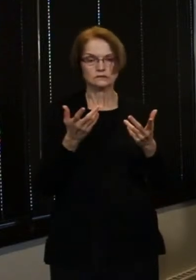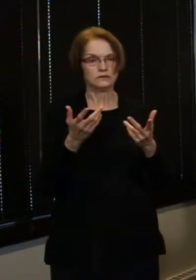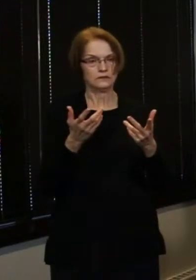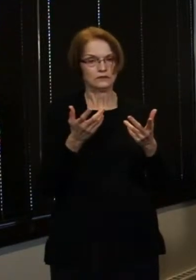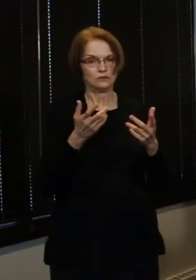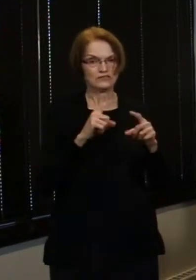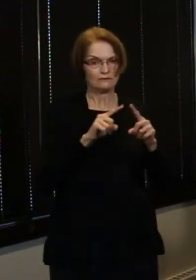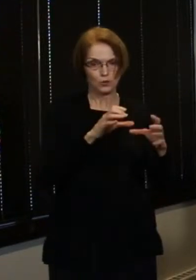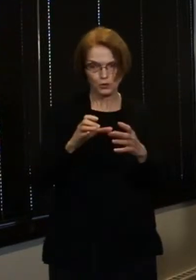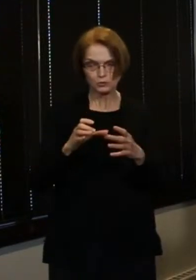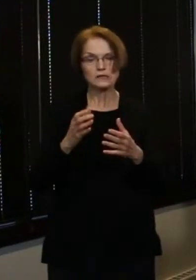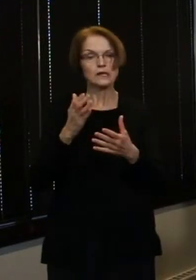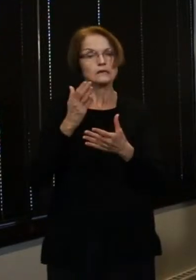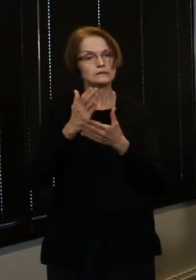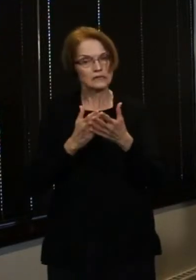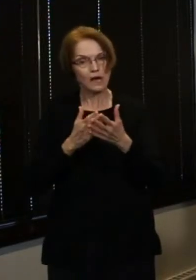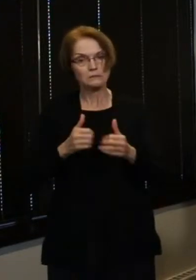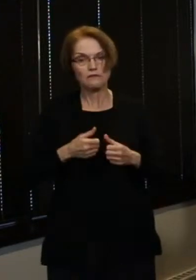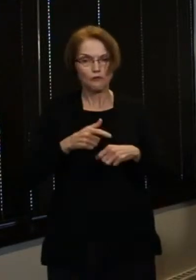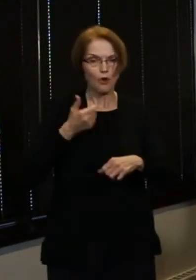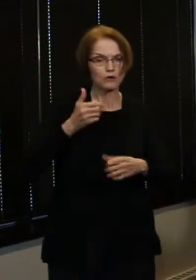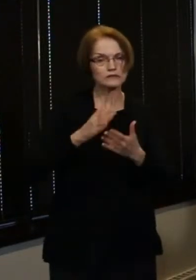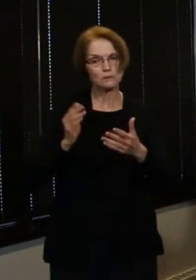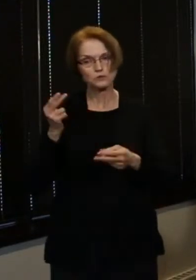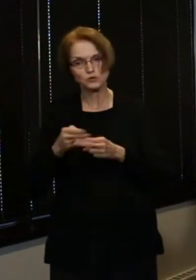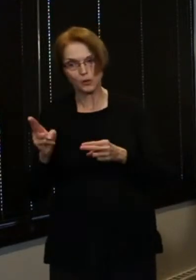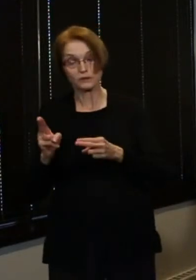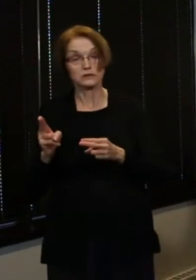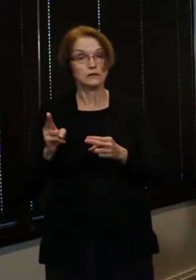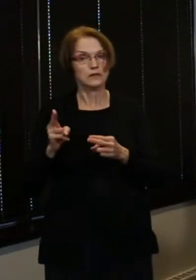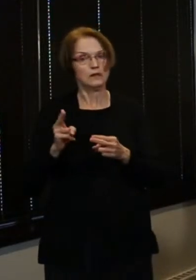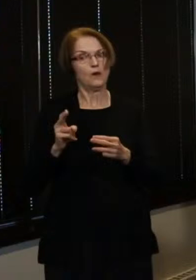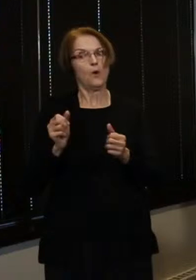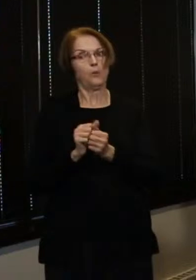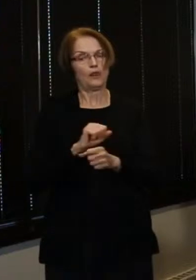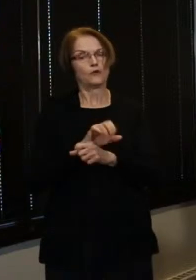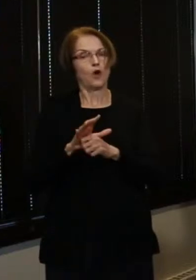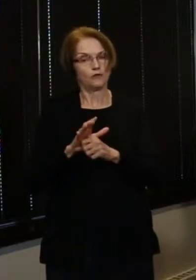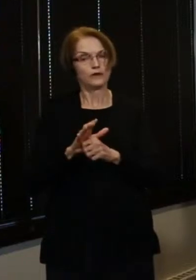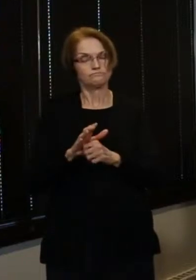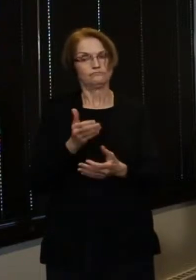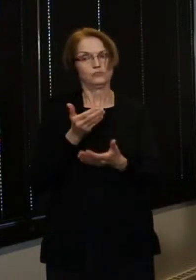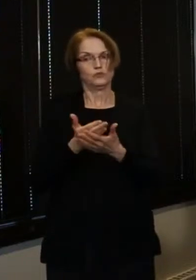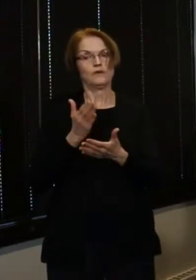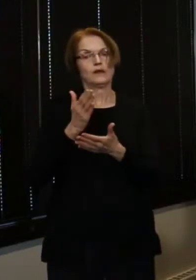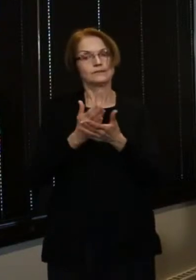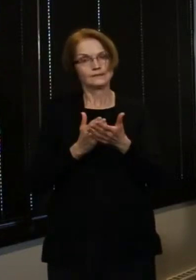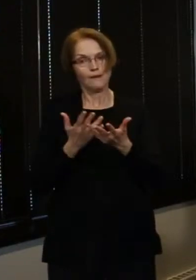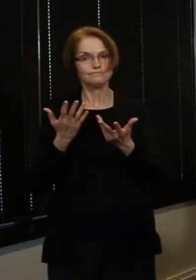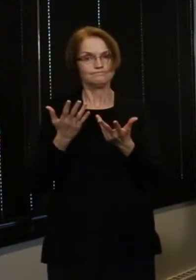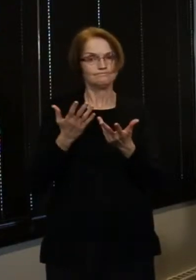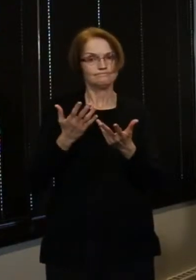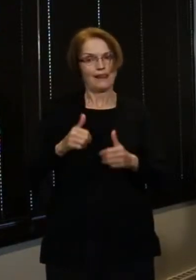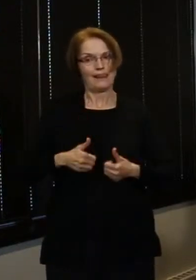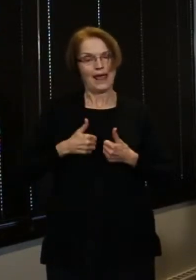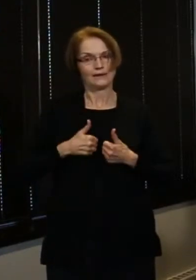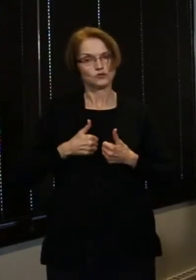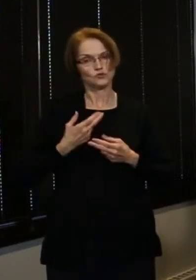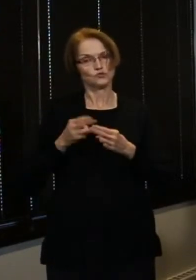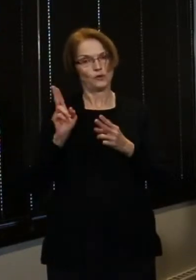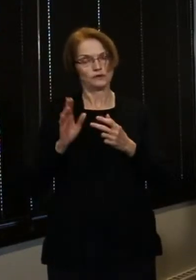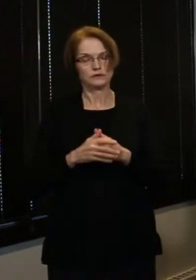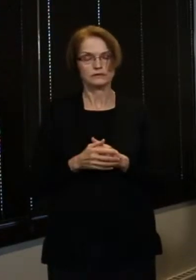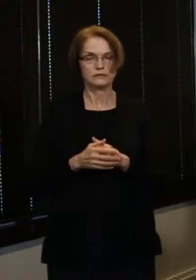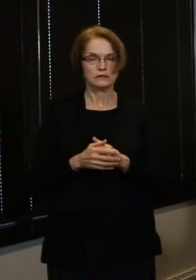gaps to widen even further. Before the pandemic, we were making progress towards closing those gaps, but